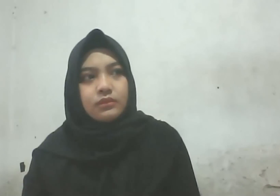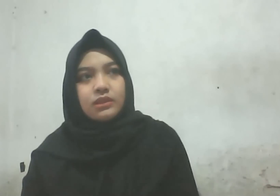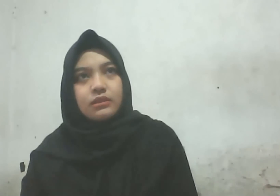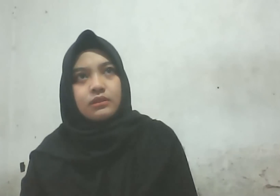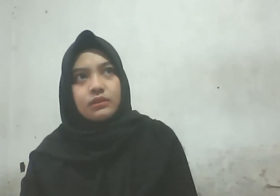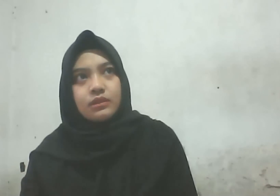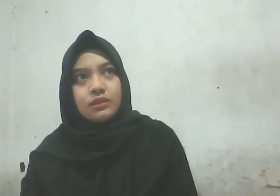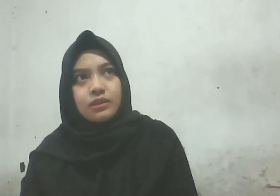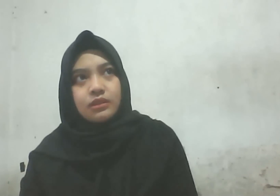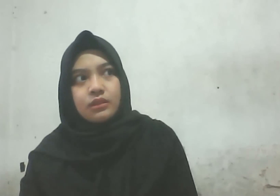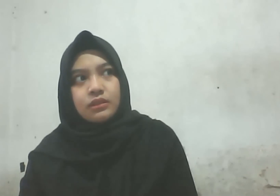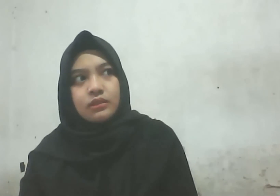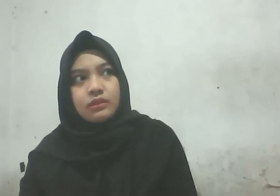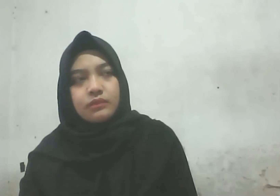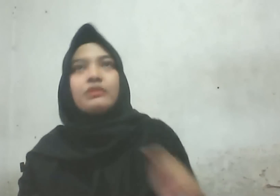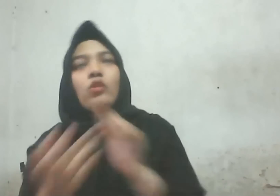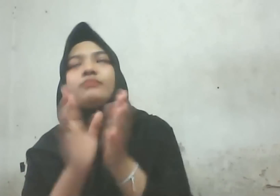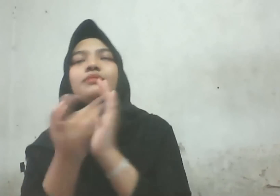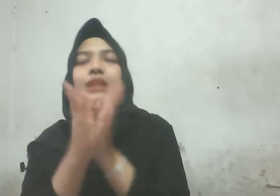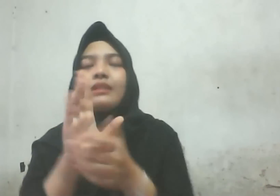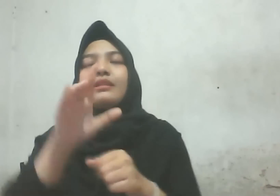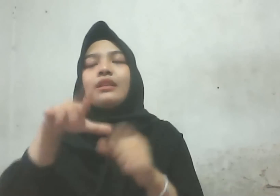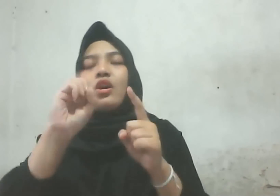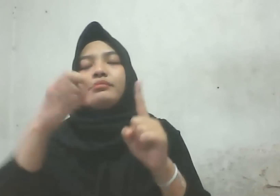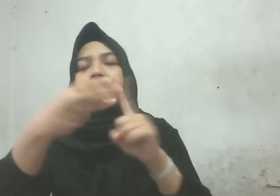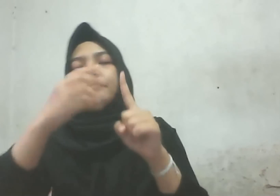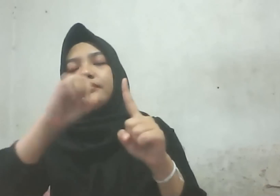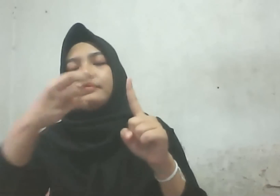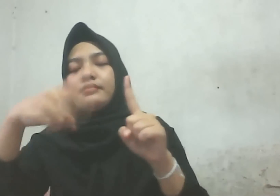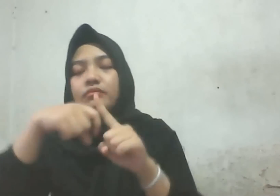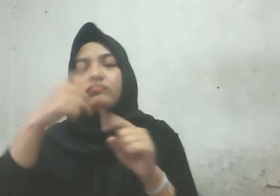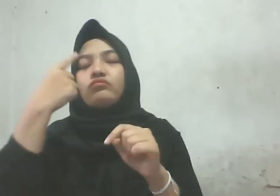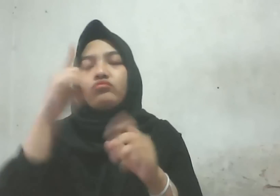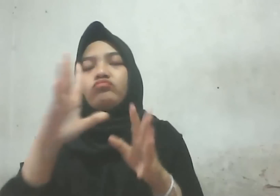object of data. But the important thing for me is